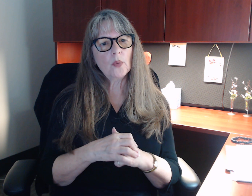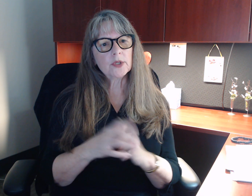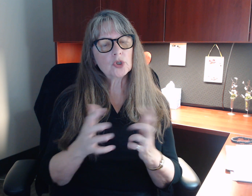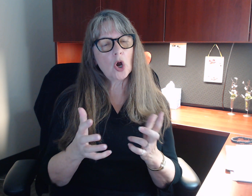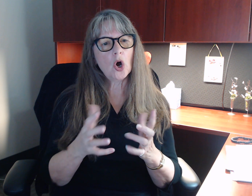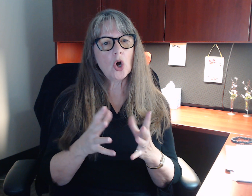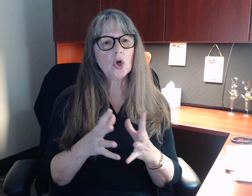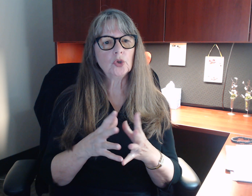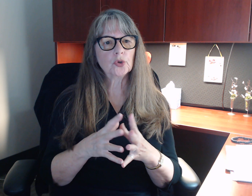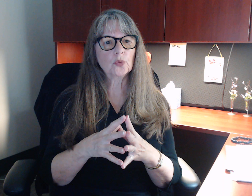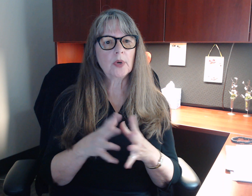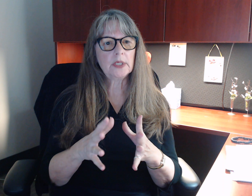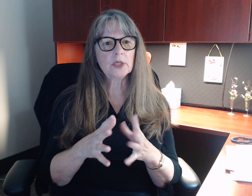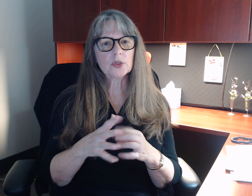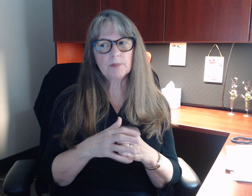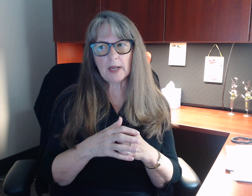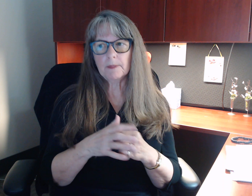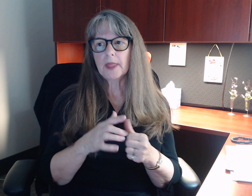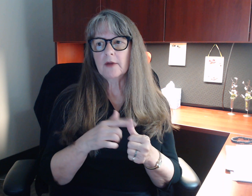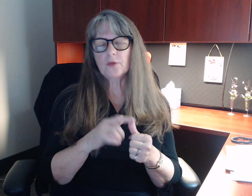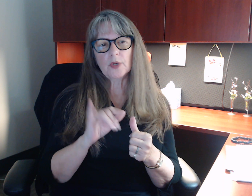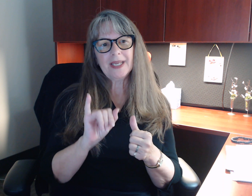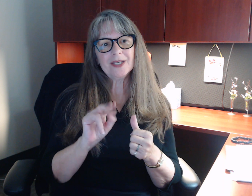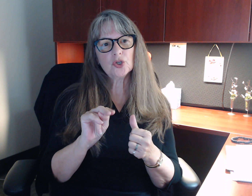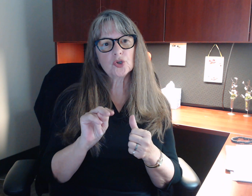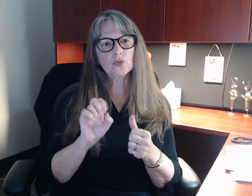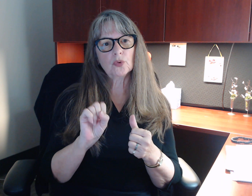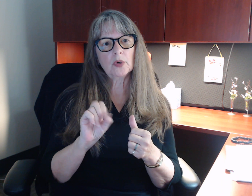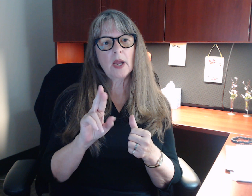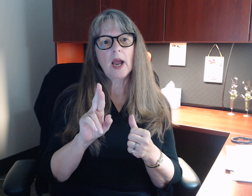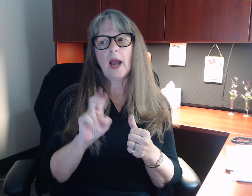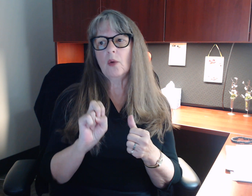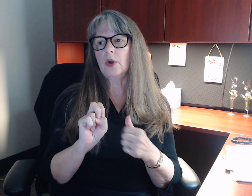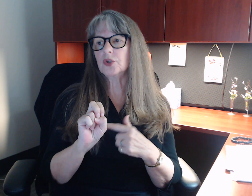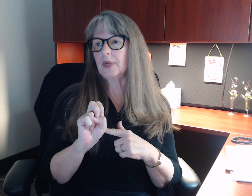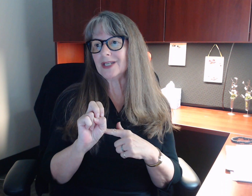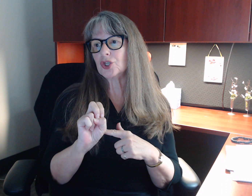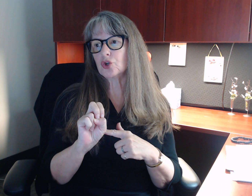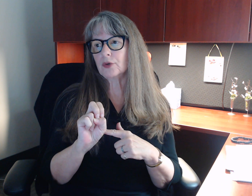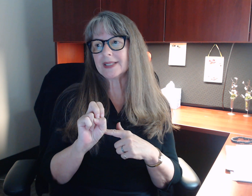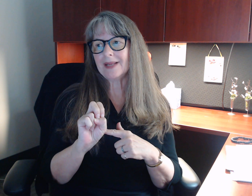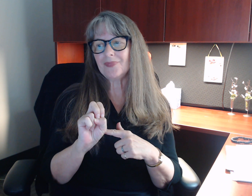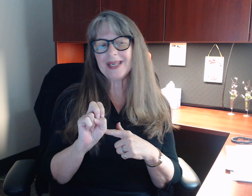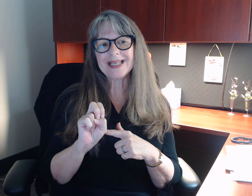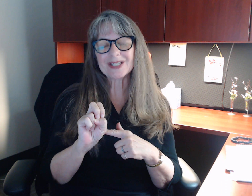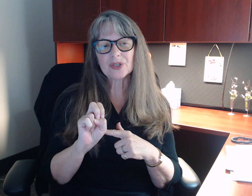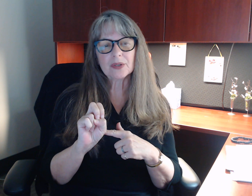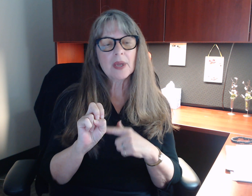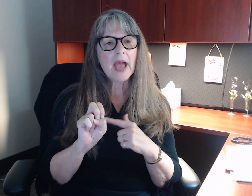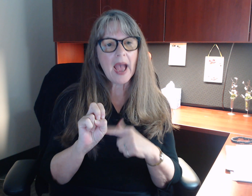it's called or what it is. But for insure, I want to insure something is to